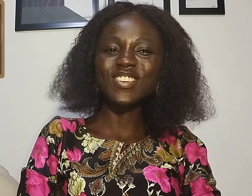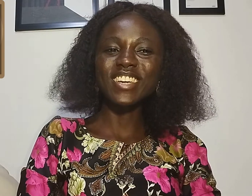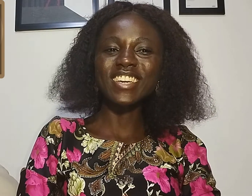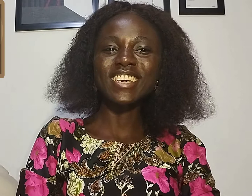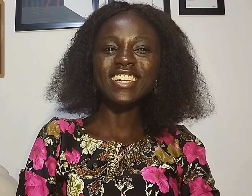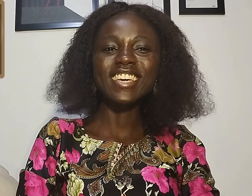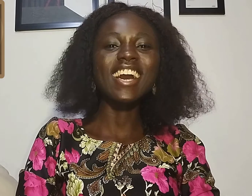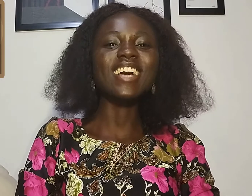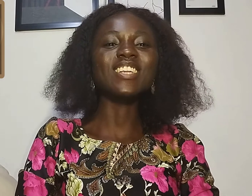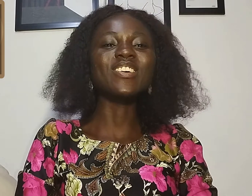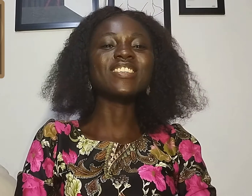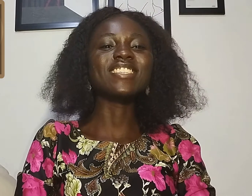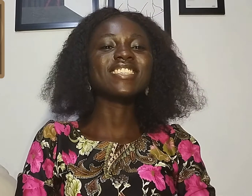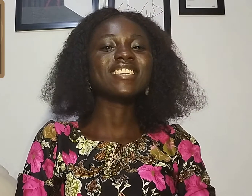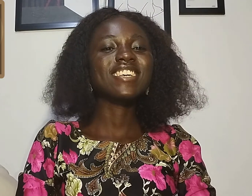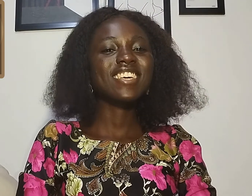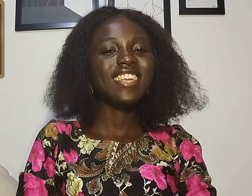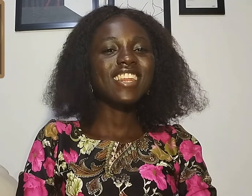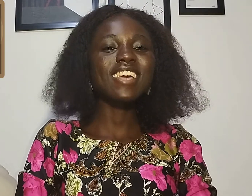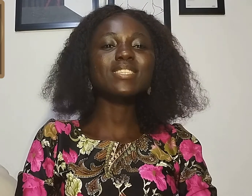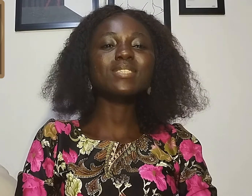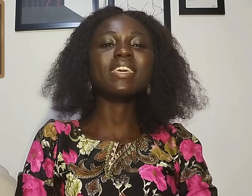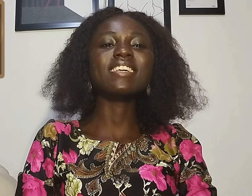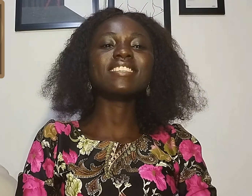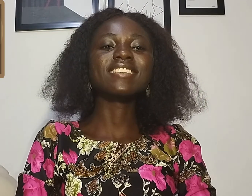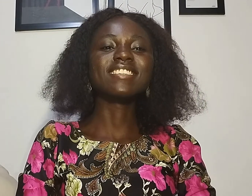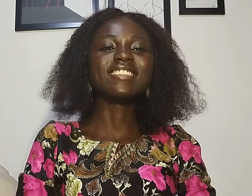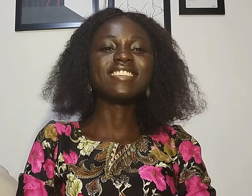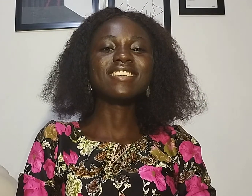along, and learn. Let's begin.